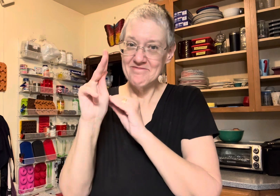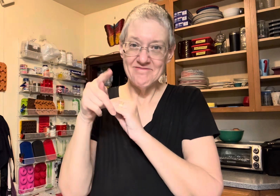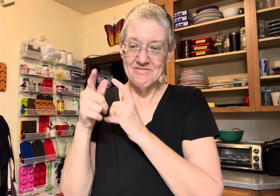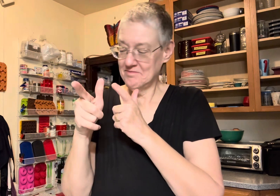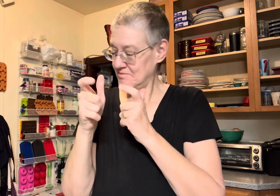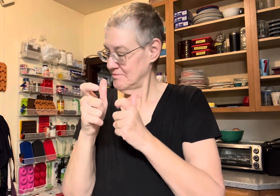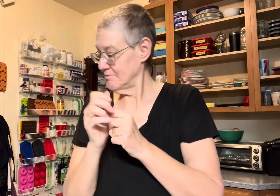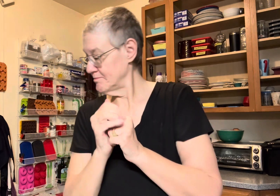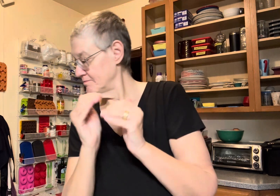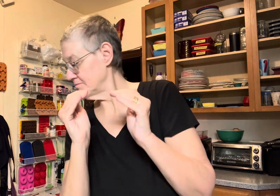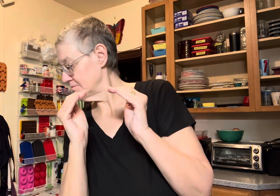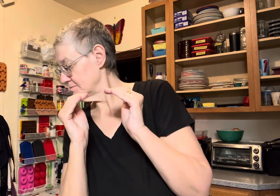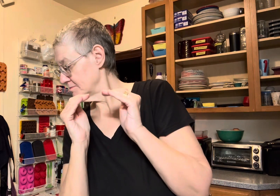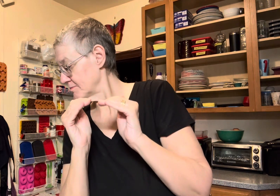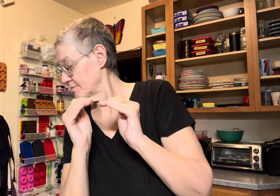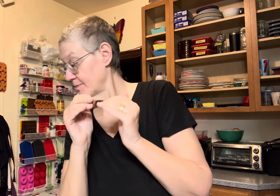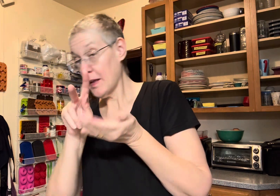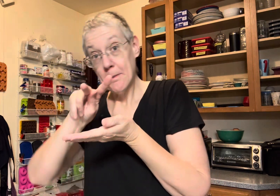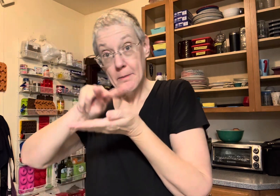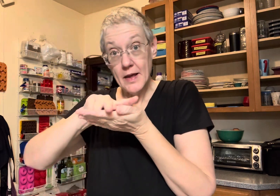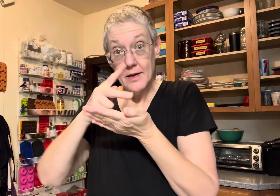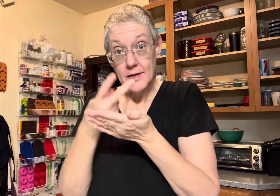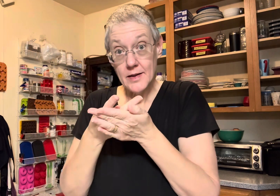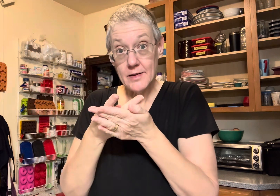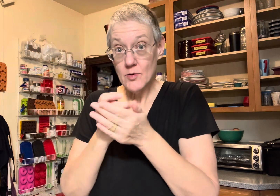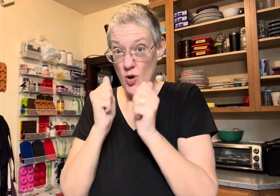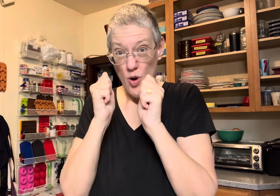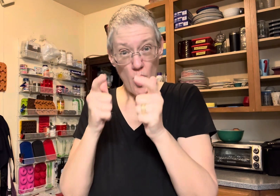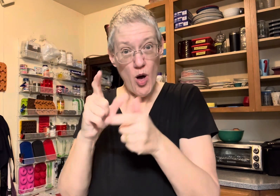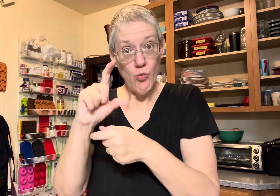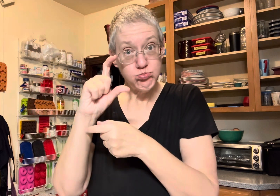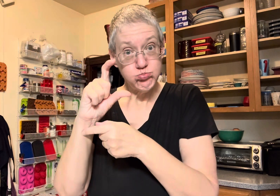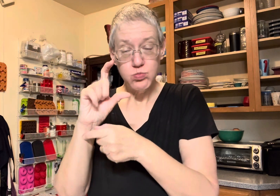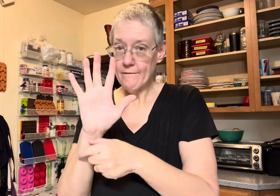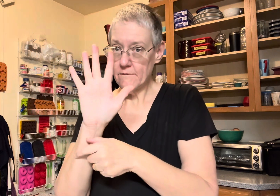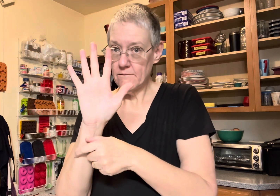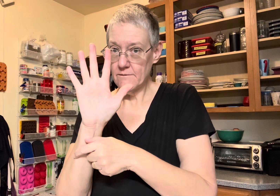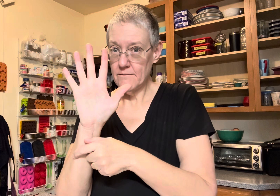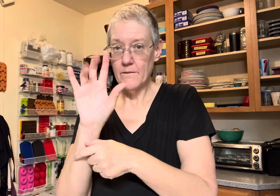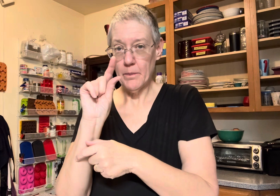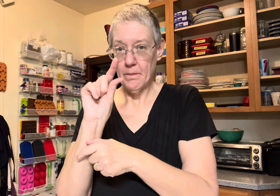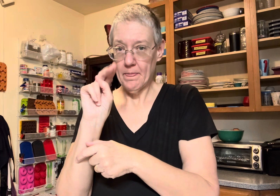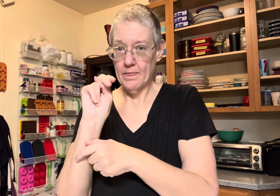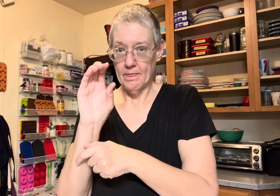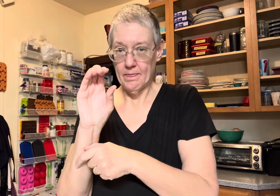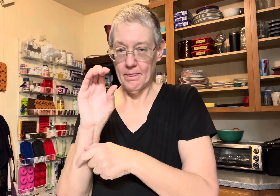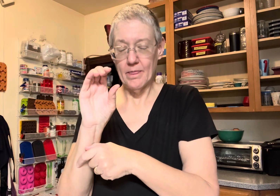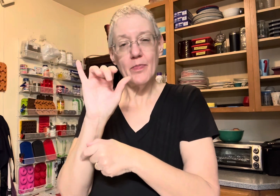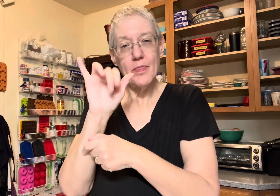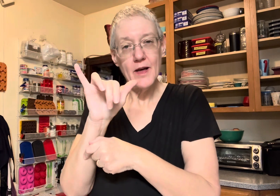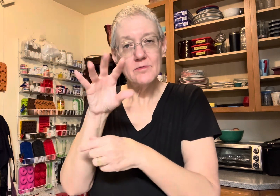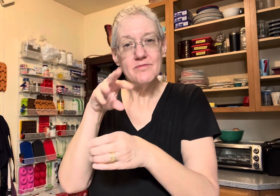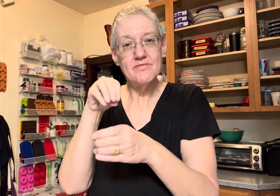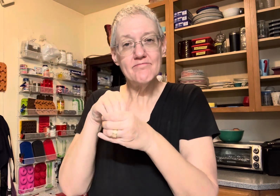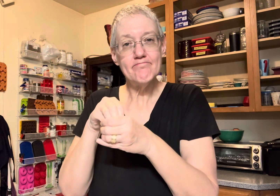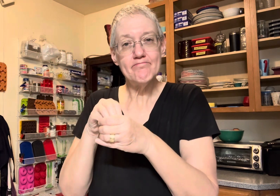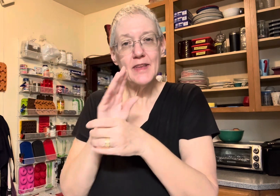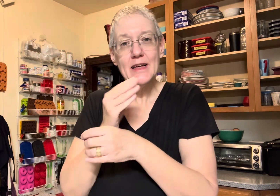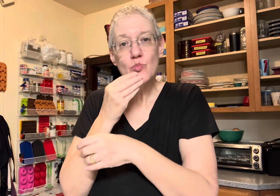point net carbs because they add up fast. All those pancakes, one serving is 5 grams of net